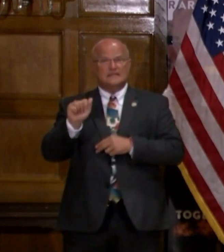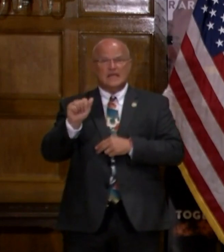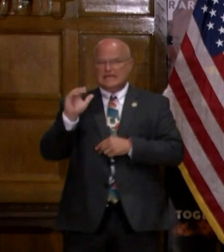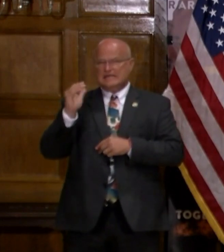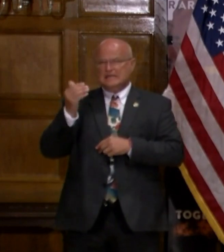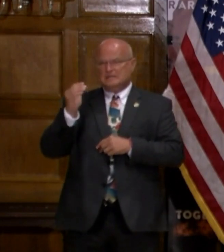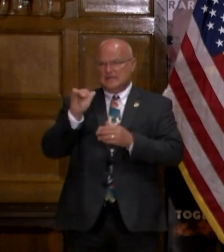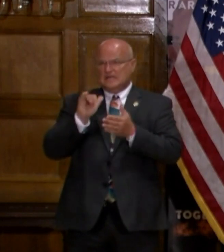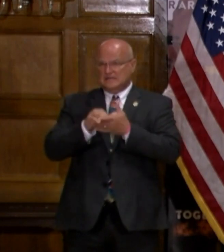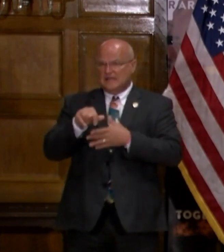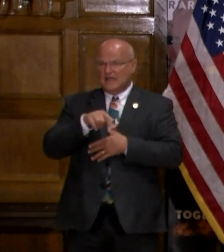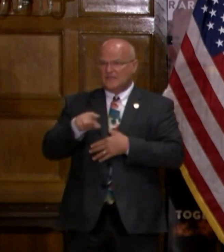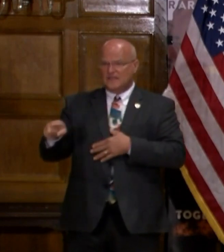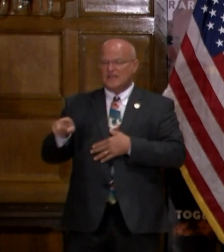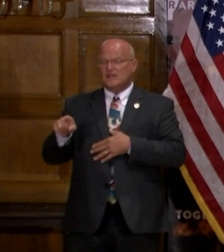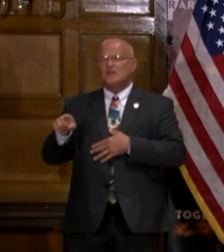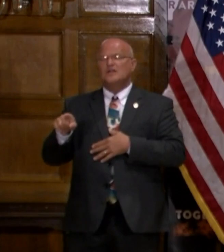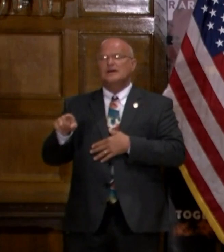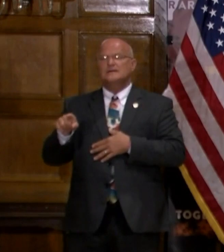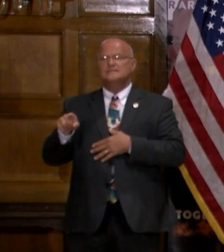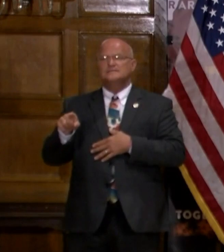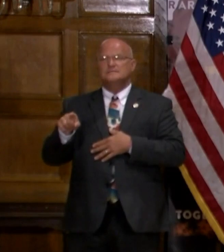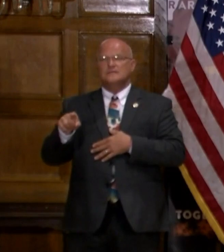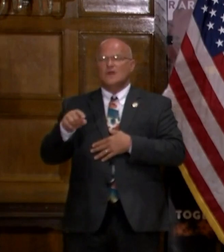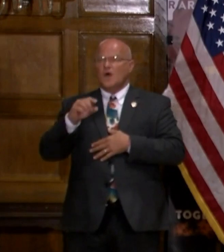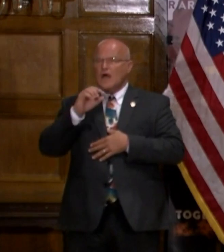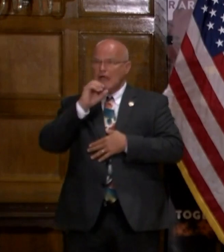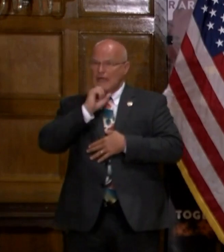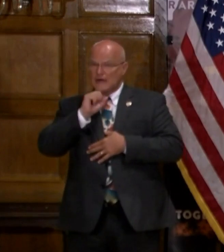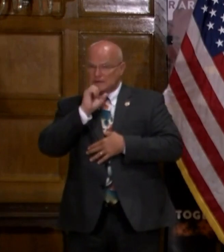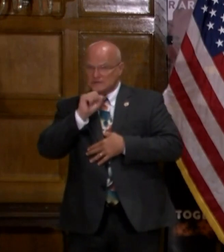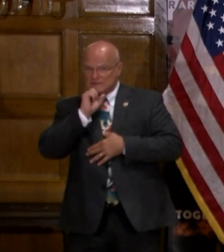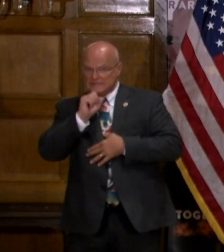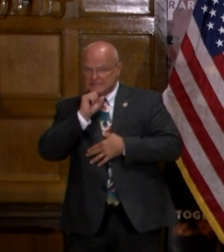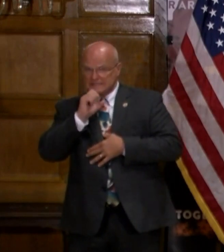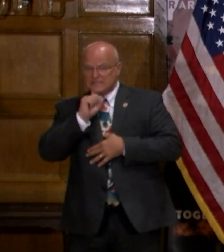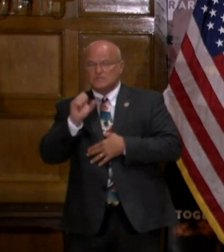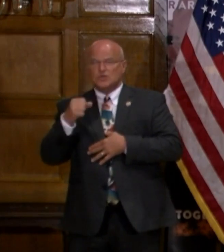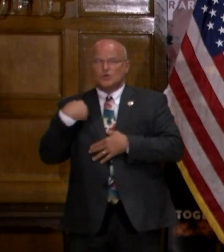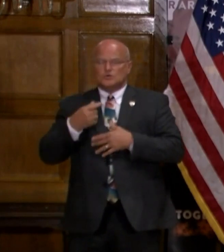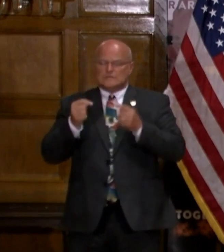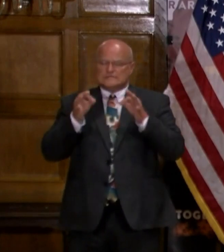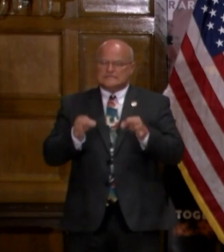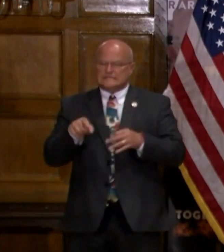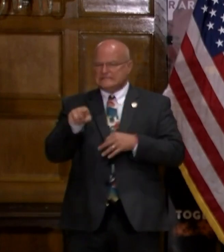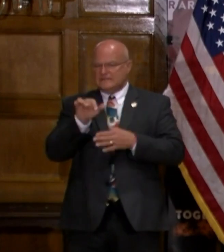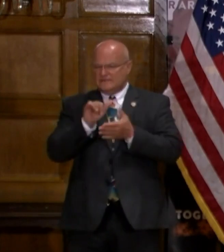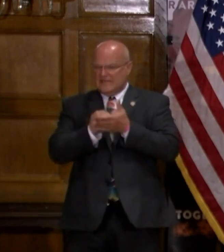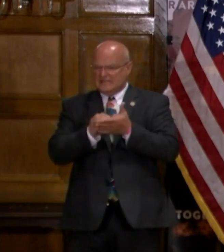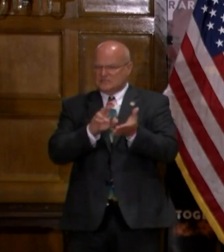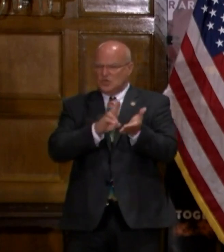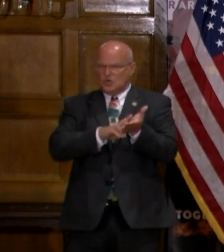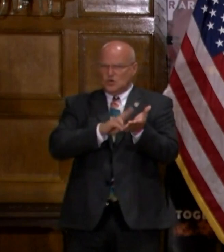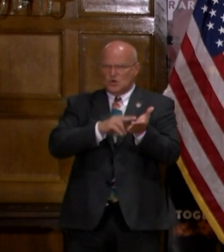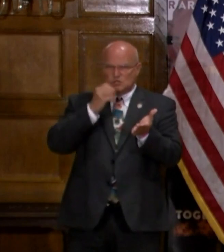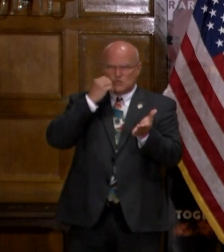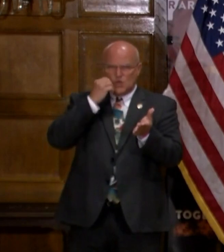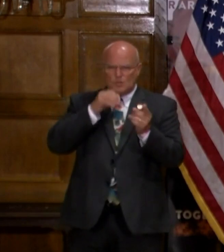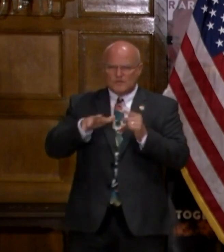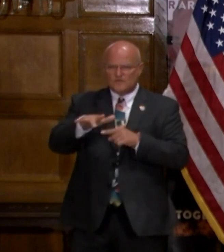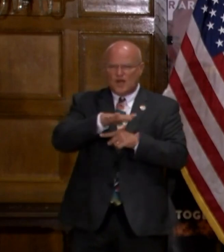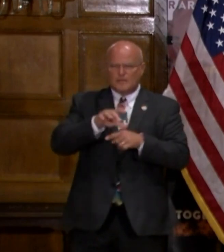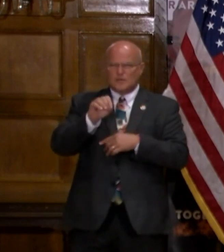it appears that they are demographically elderly. So we're trying to determine whether that's a nursing home